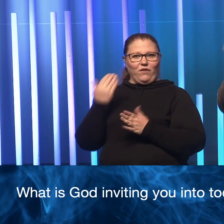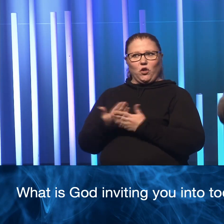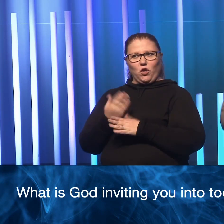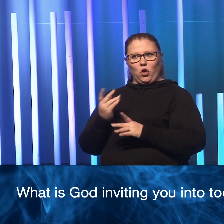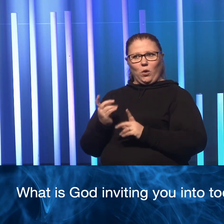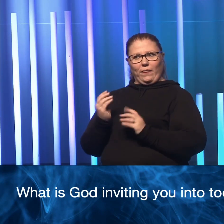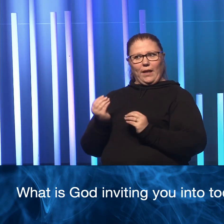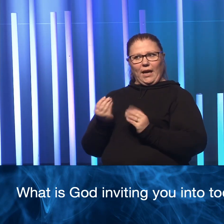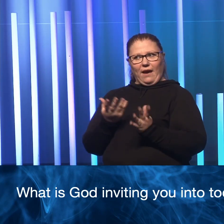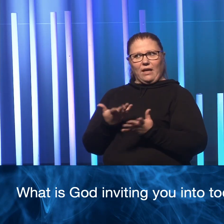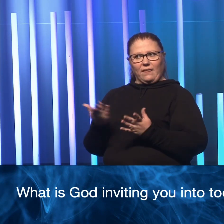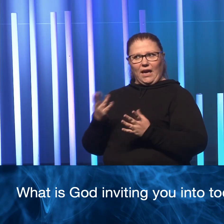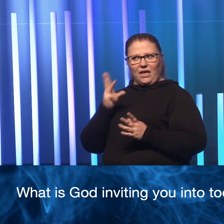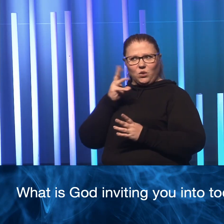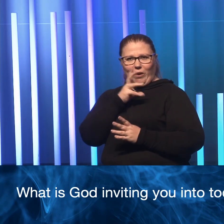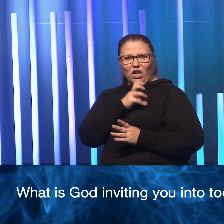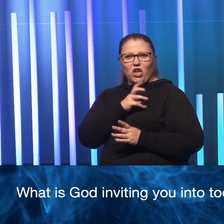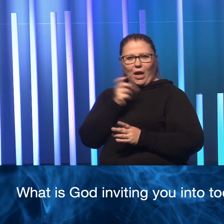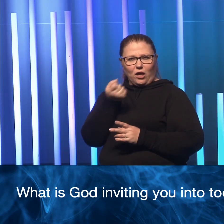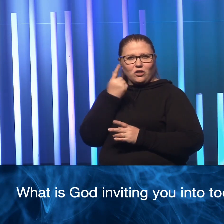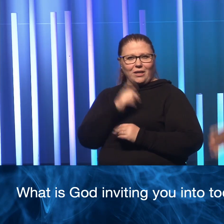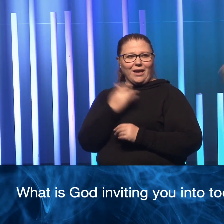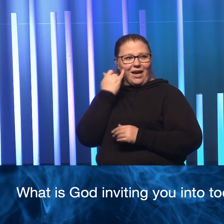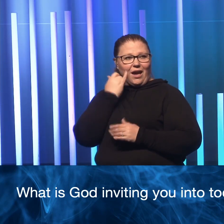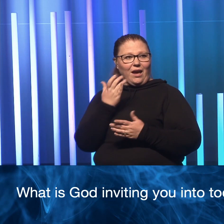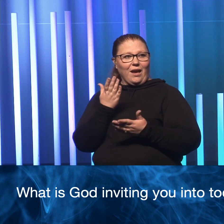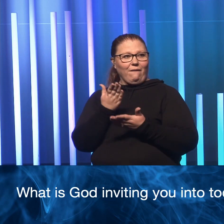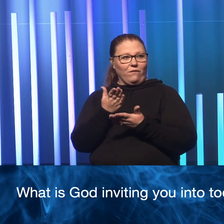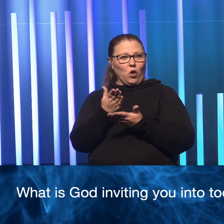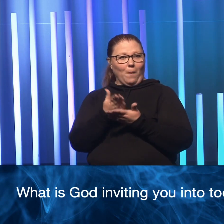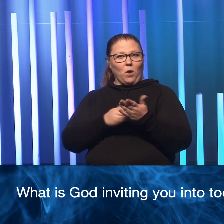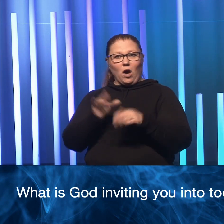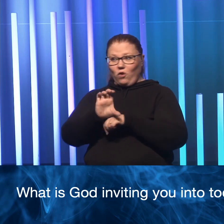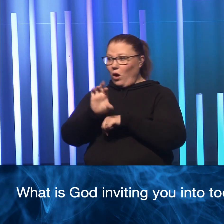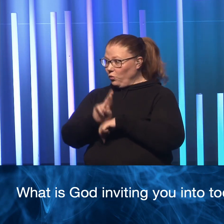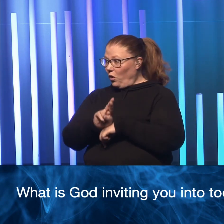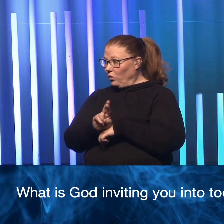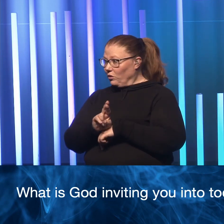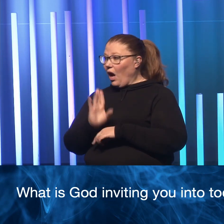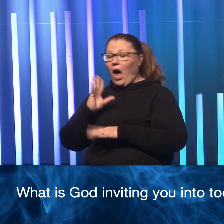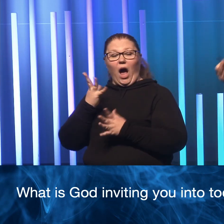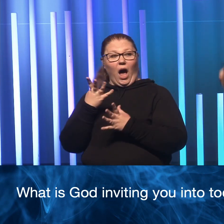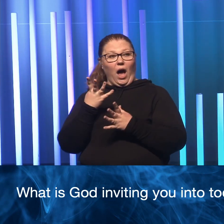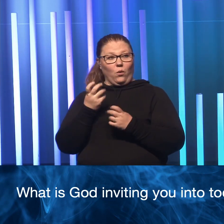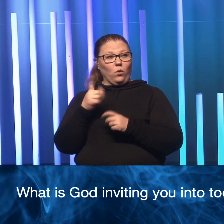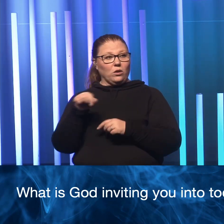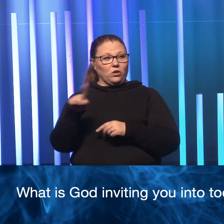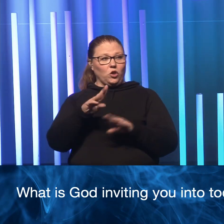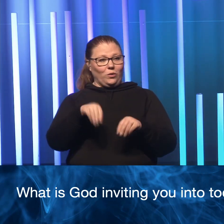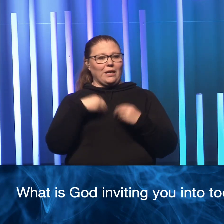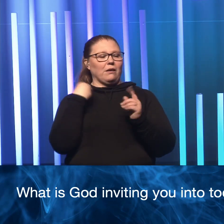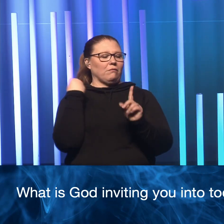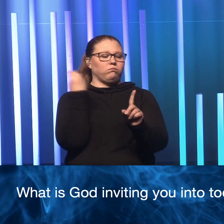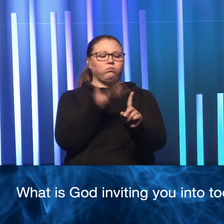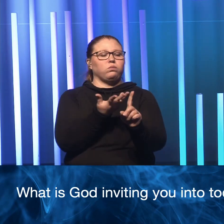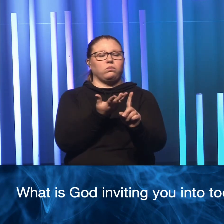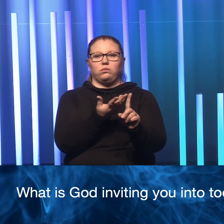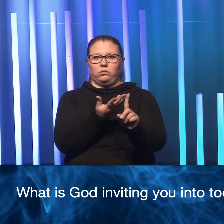for you, I totally get it. If you're a part of Crossroads, I encourage you to give generously. Not because of what God's going to give to you, but because you believe in the work that we're doing